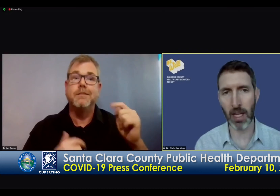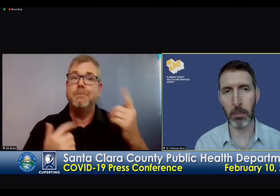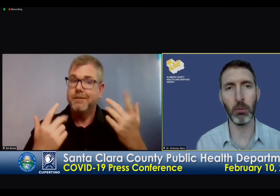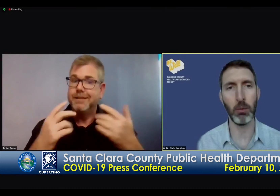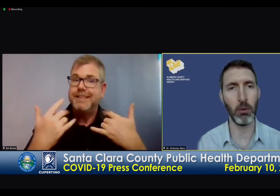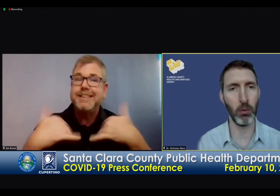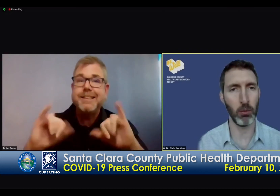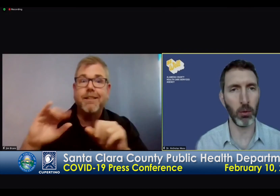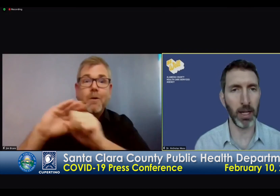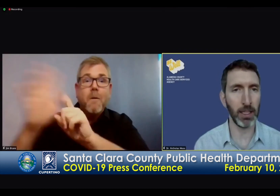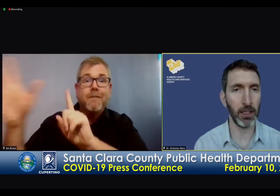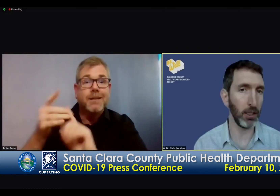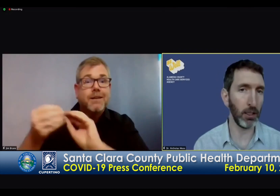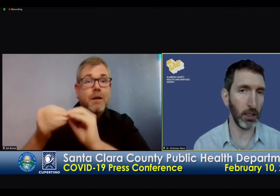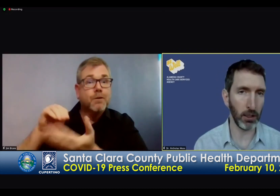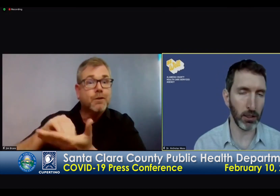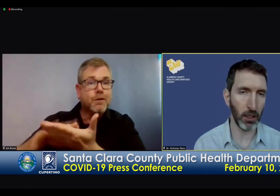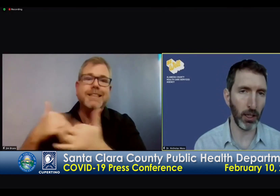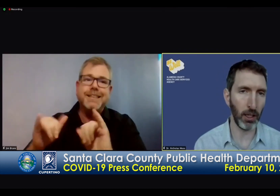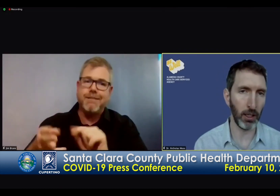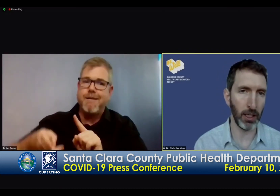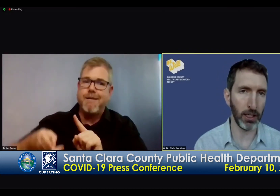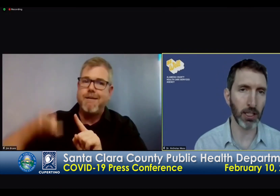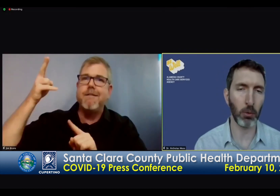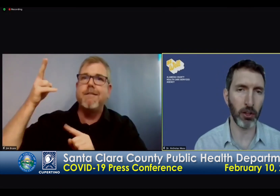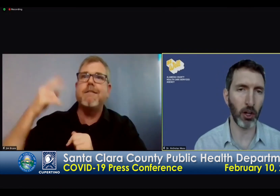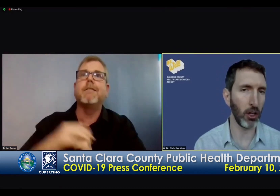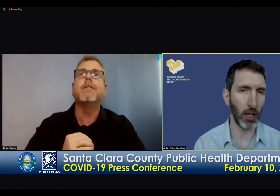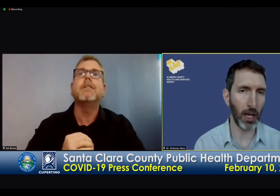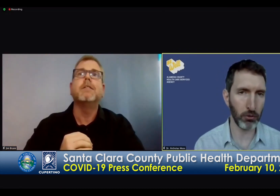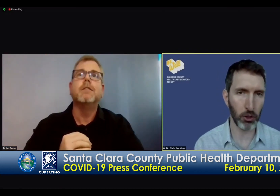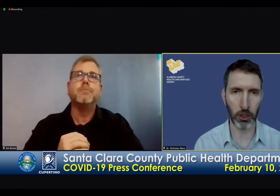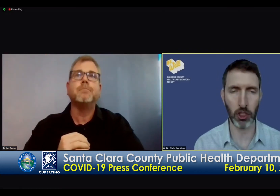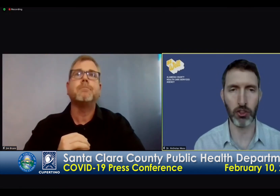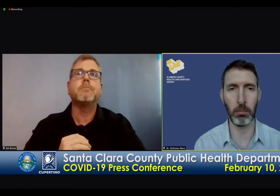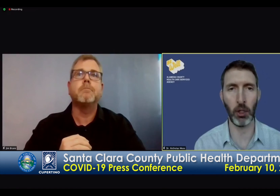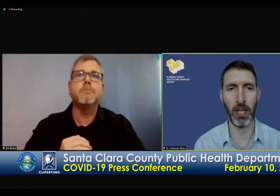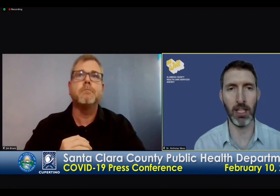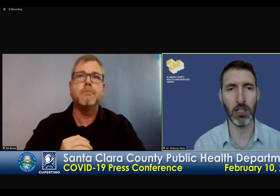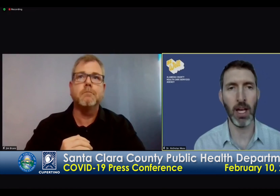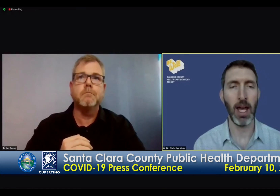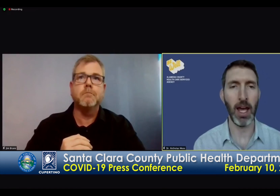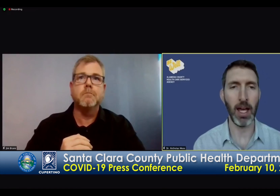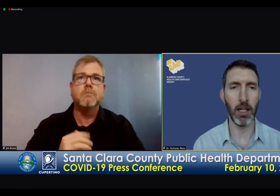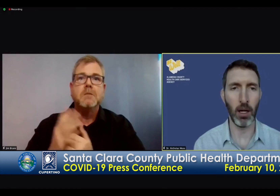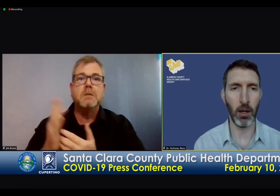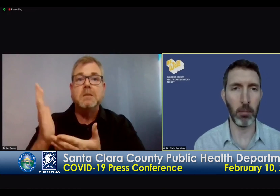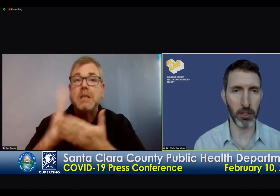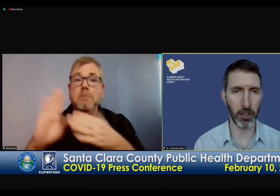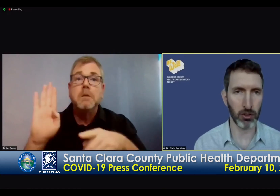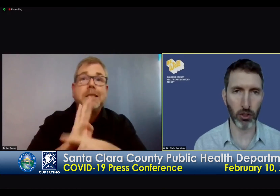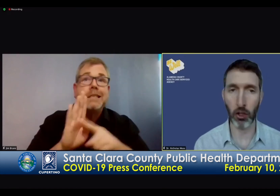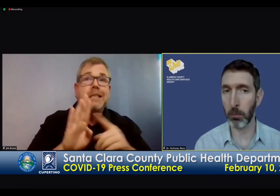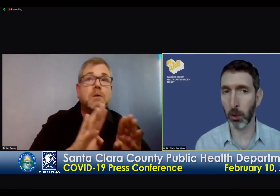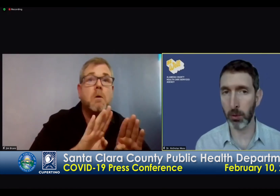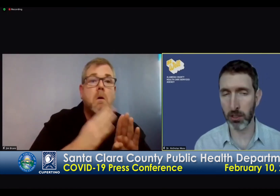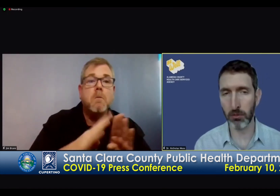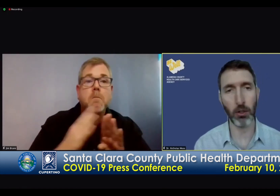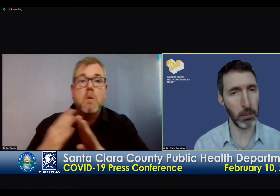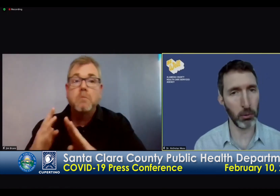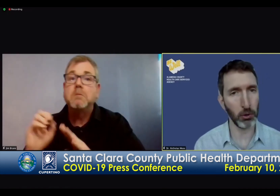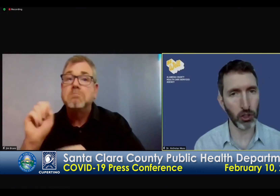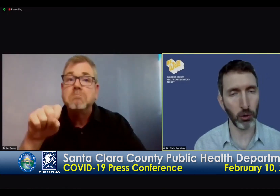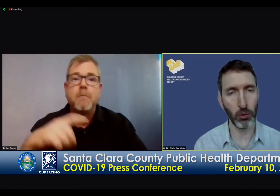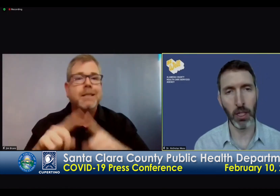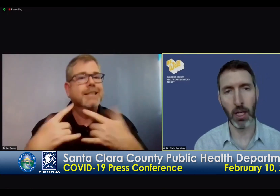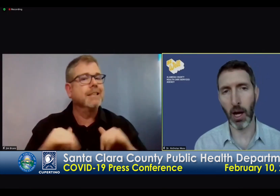has happened, we remain at a time where there are a lot of restrictions in place. And I think this is all the more reason for